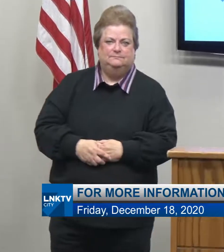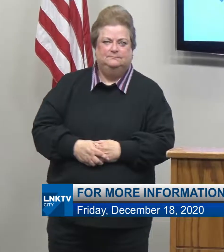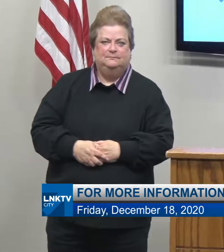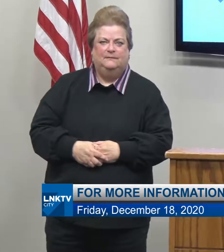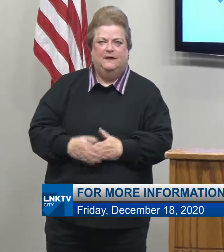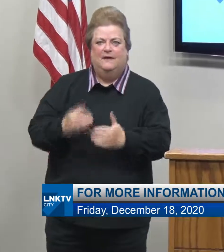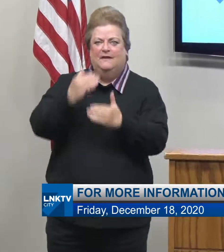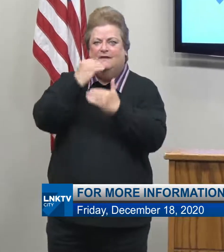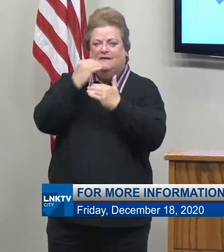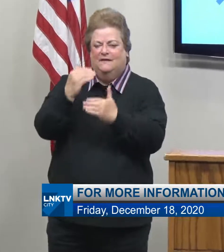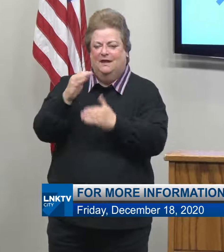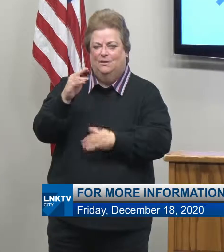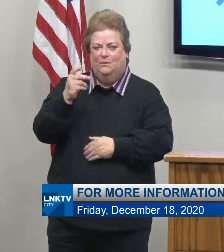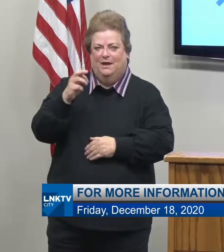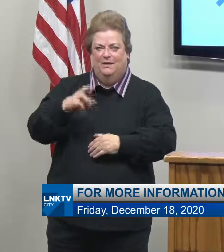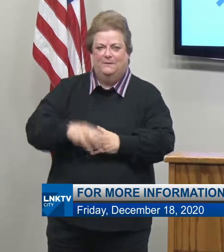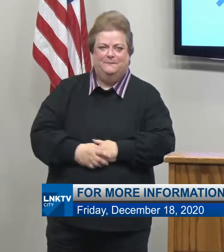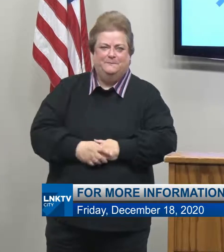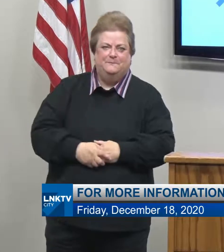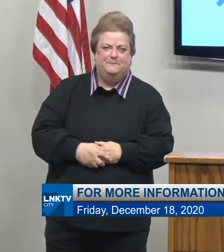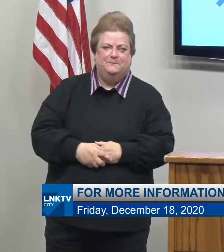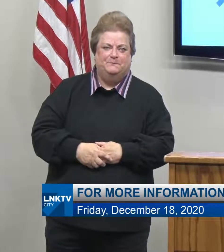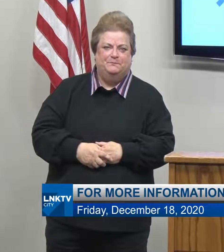Thank you, Mayor.